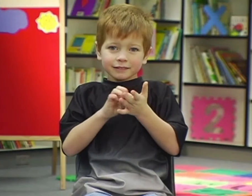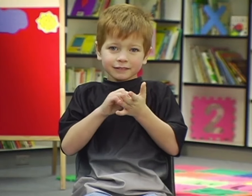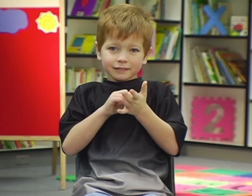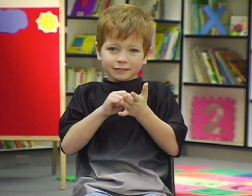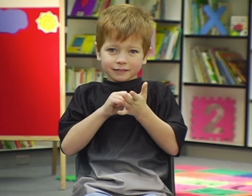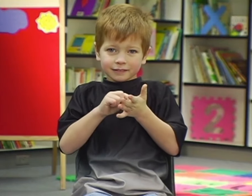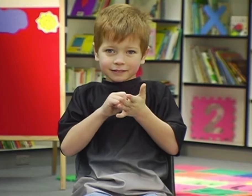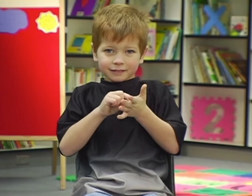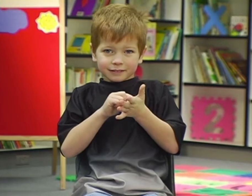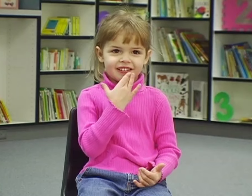Crayons.